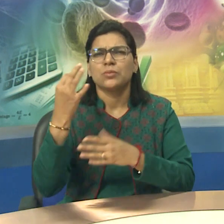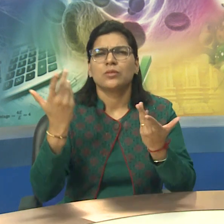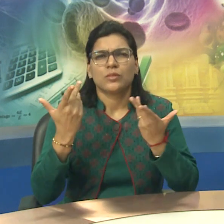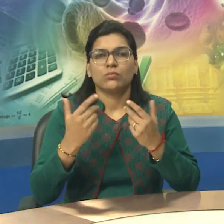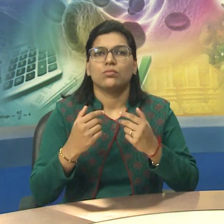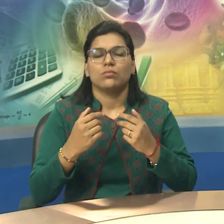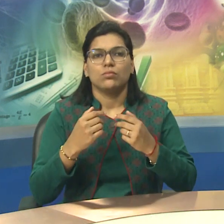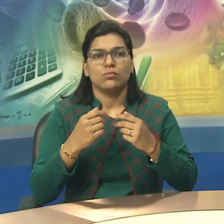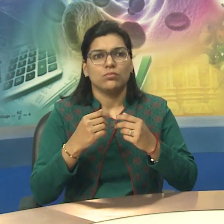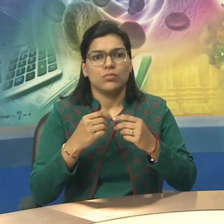Specialization.